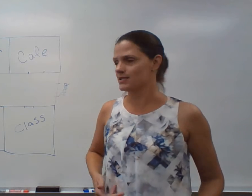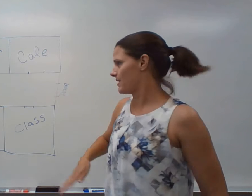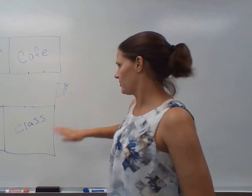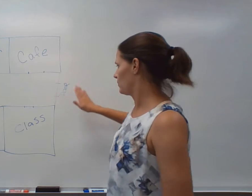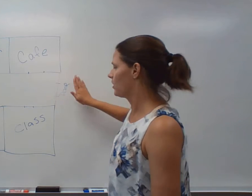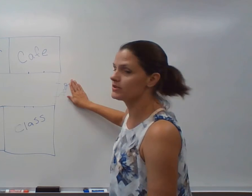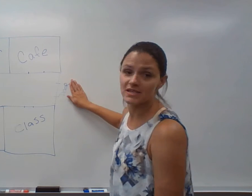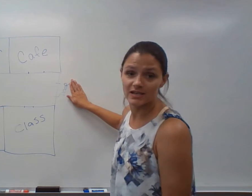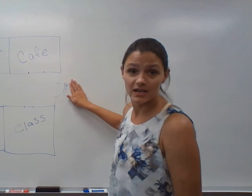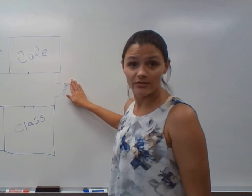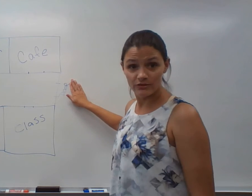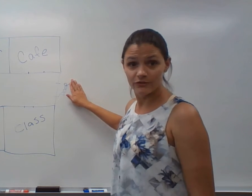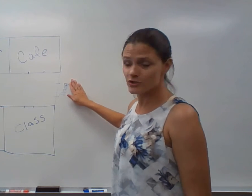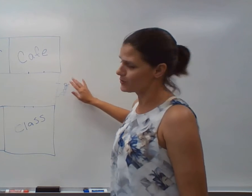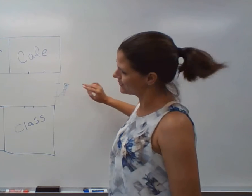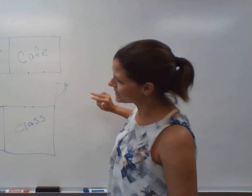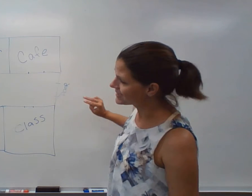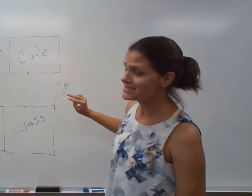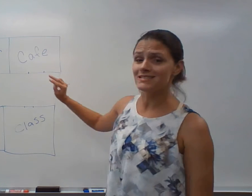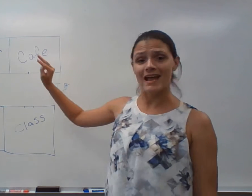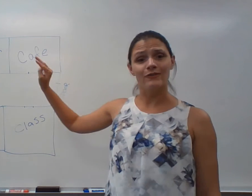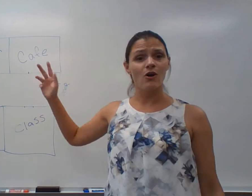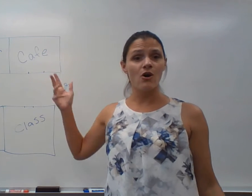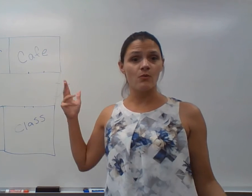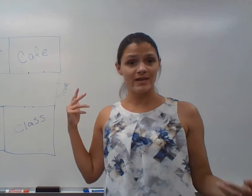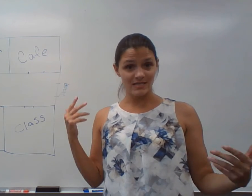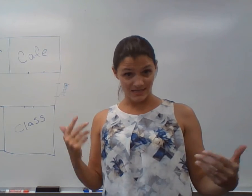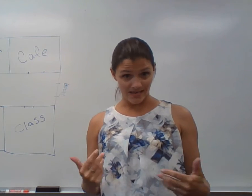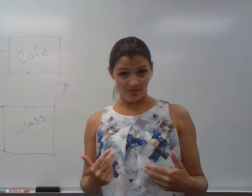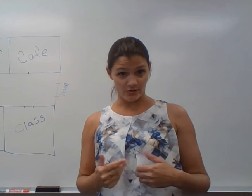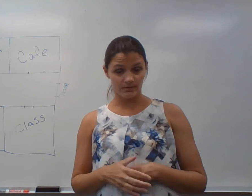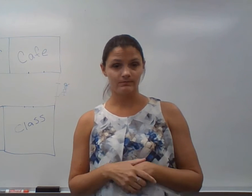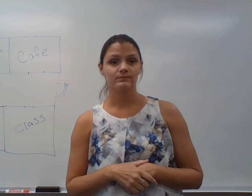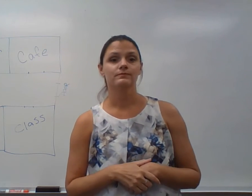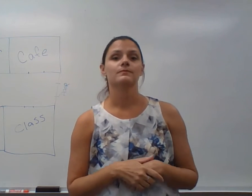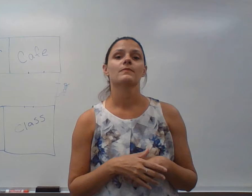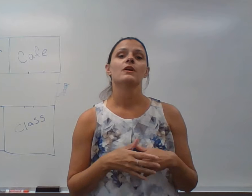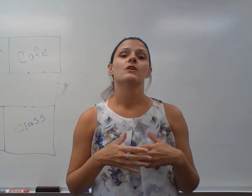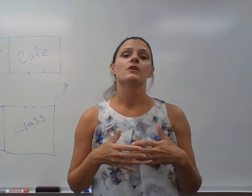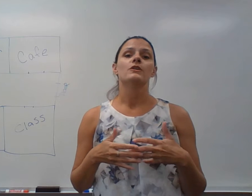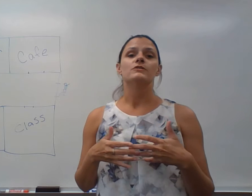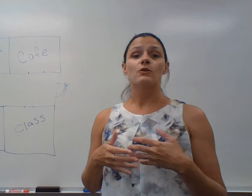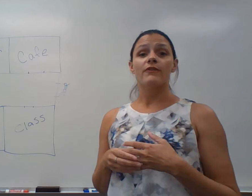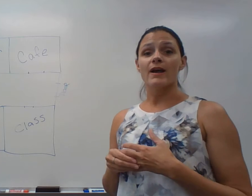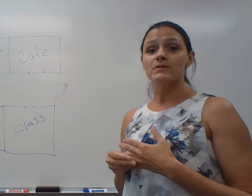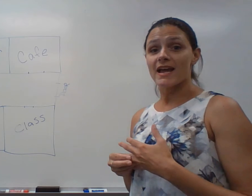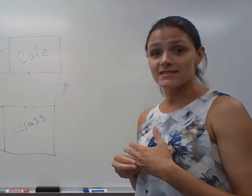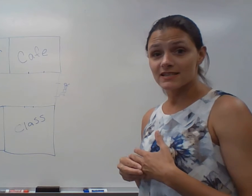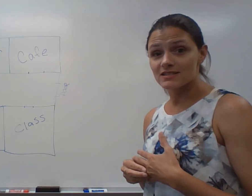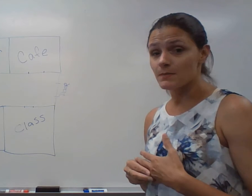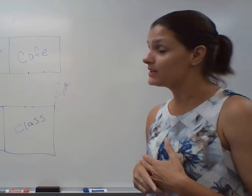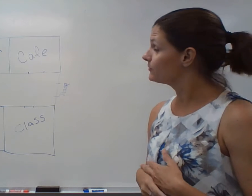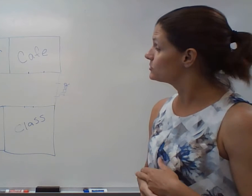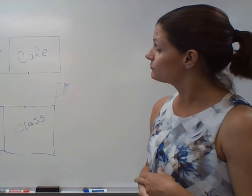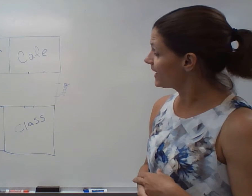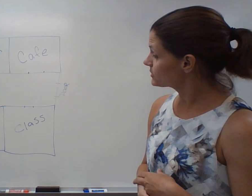together. We're all standing at the front door looking down the hallway together. So if I was asking somebody for